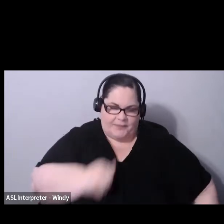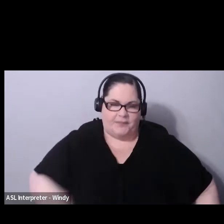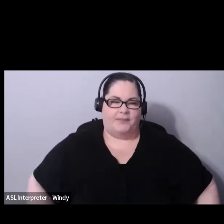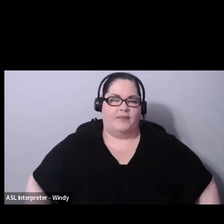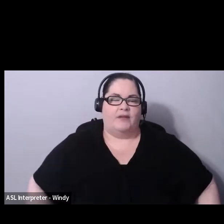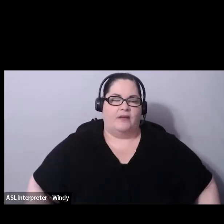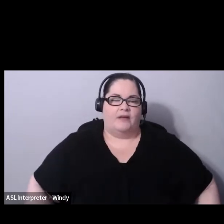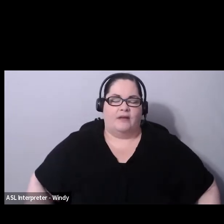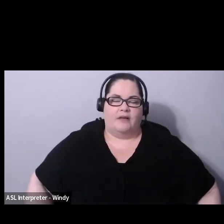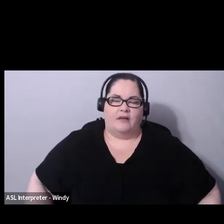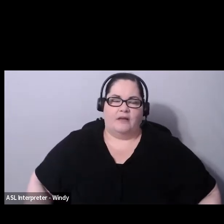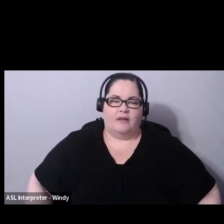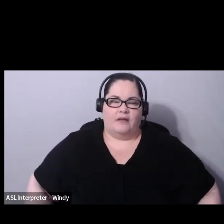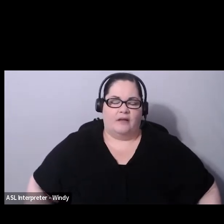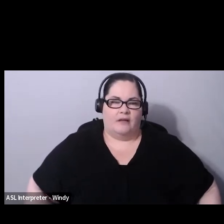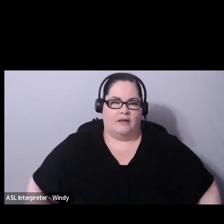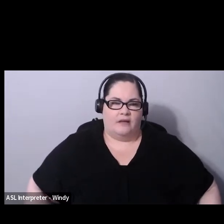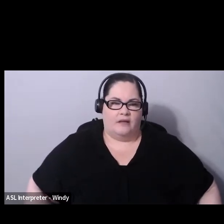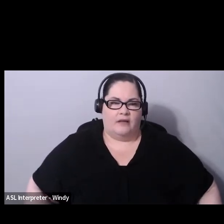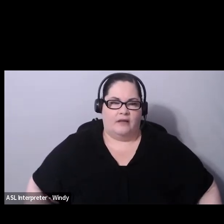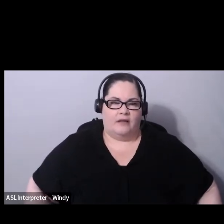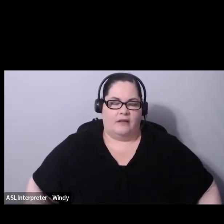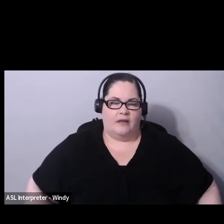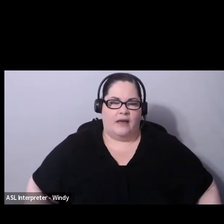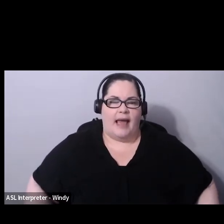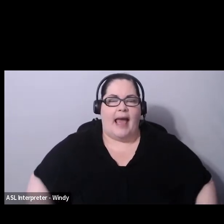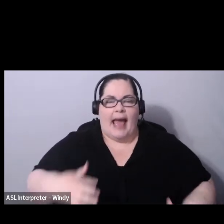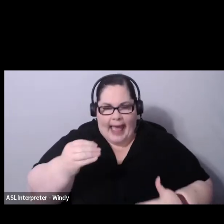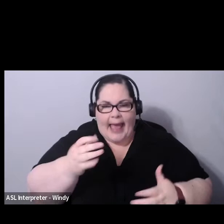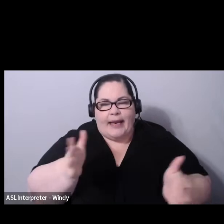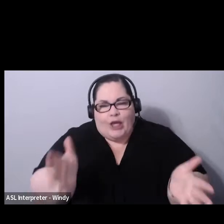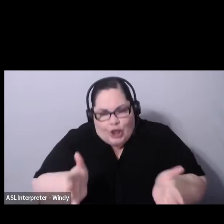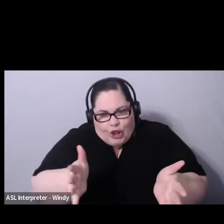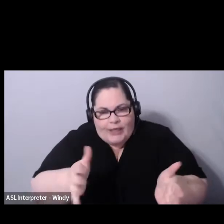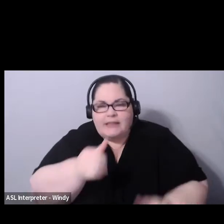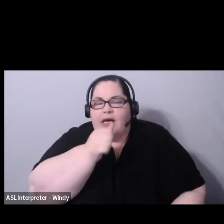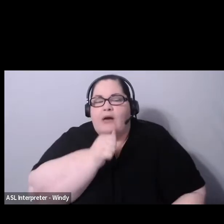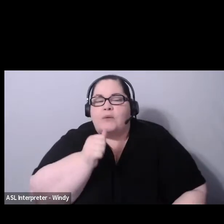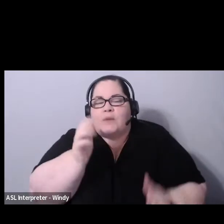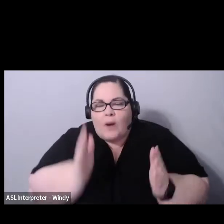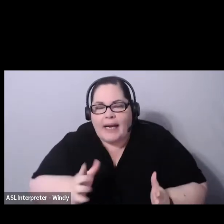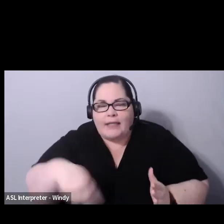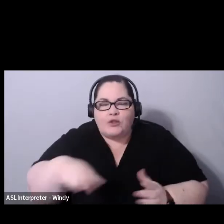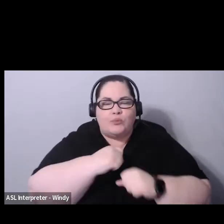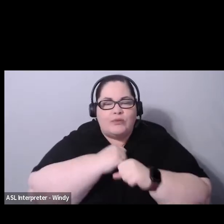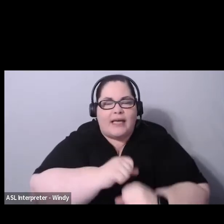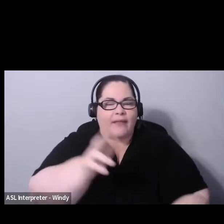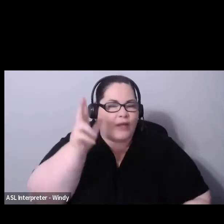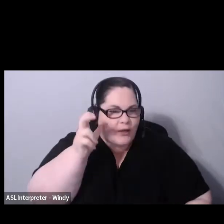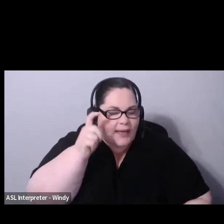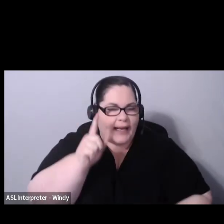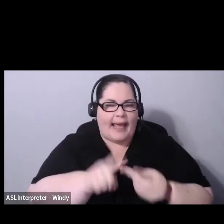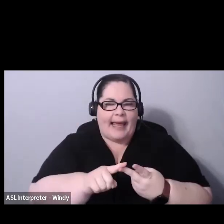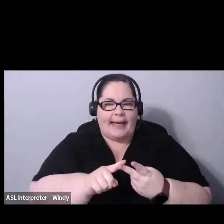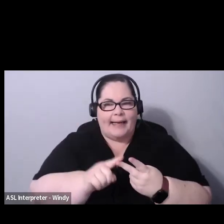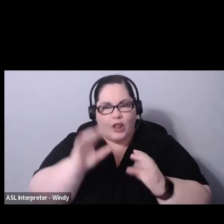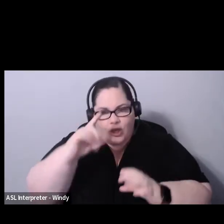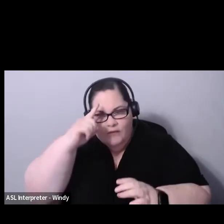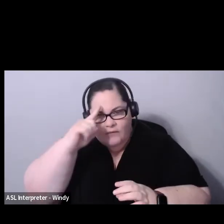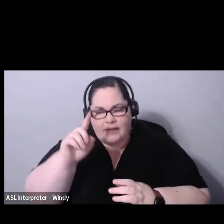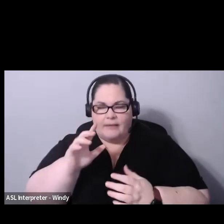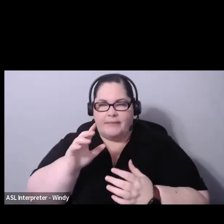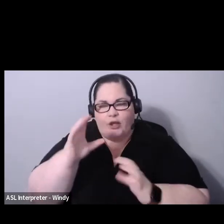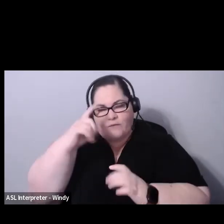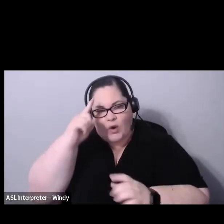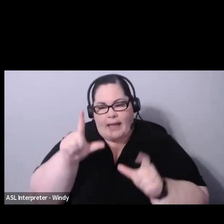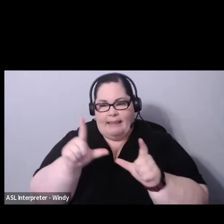and encourage the citizens of Arizona to protect their hearing and seek the services of licensed hearing health care